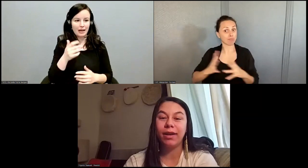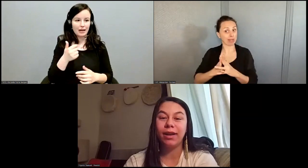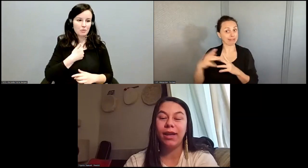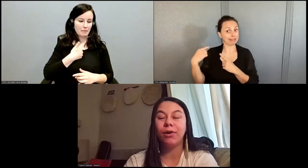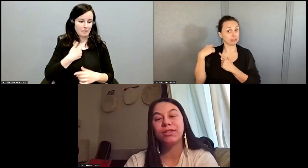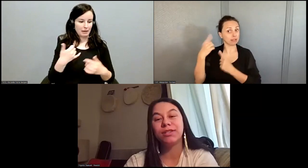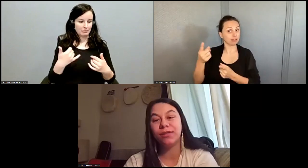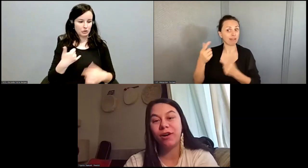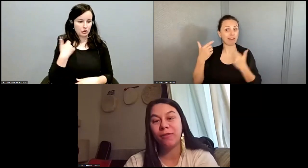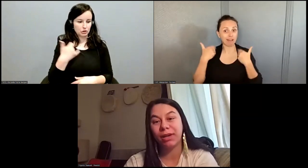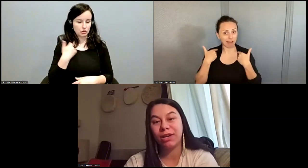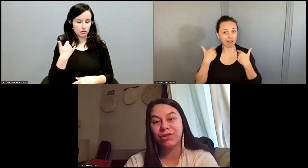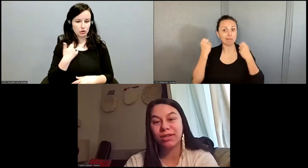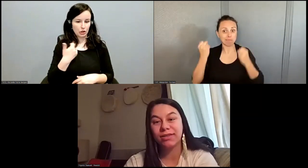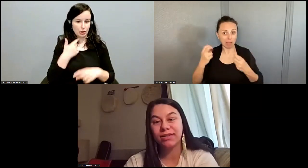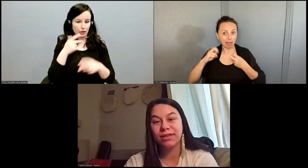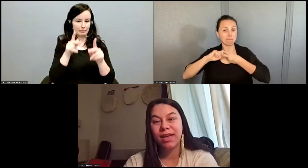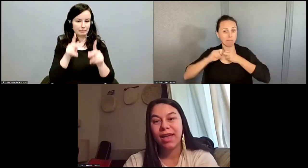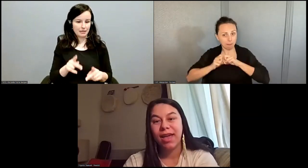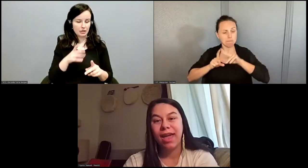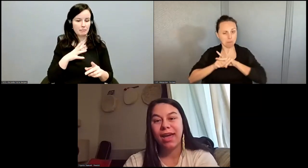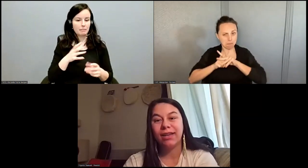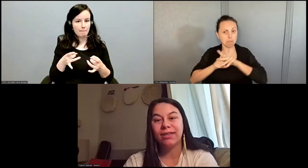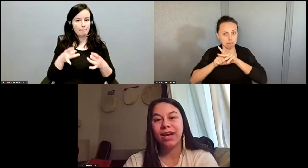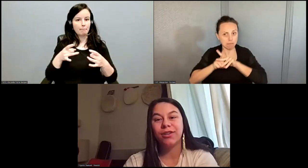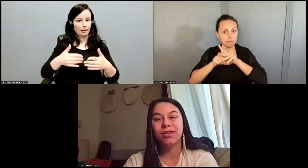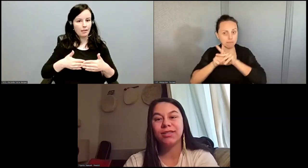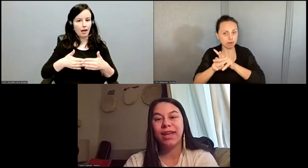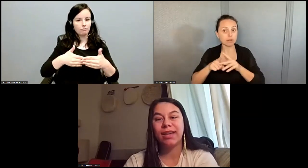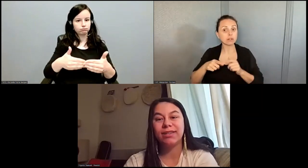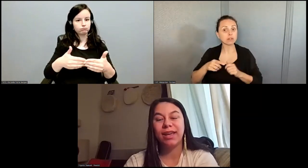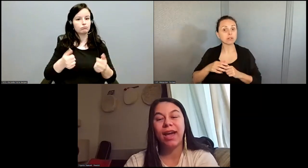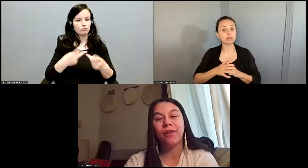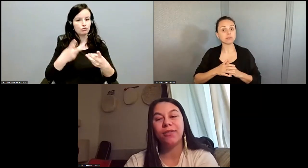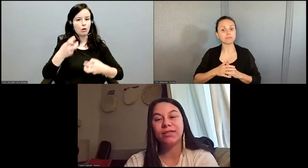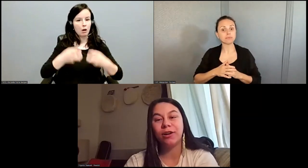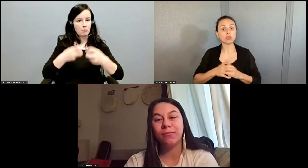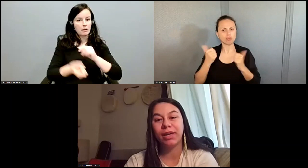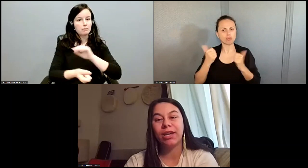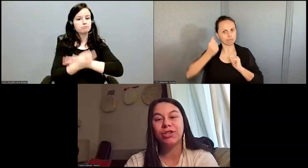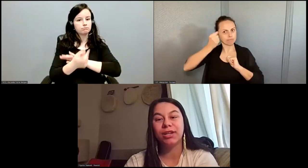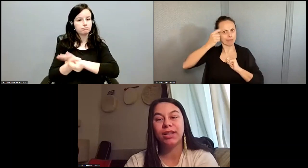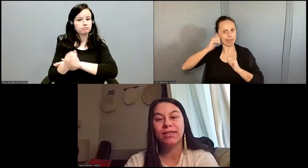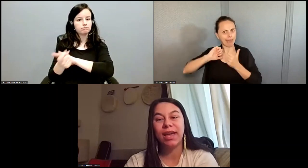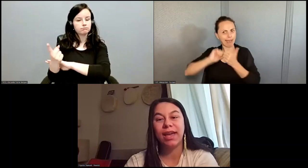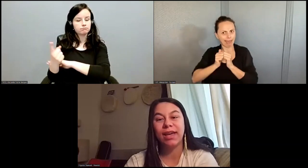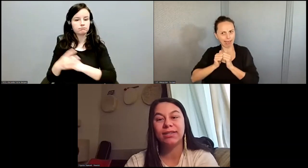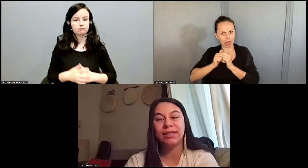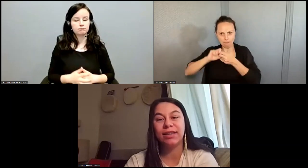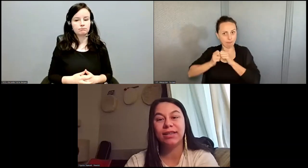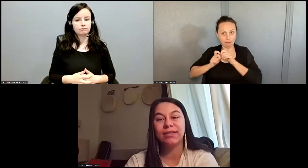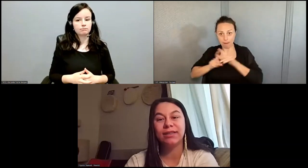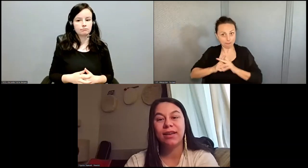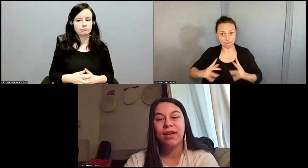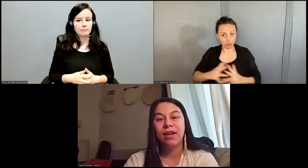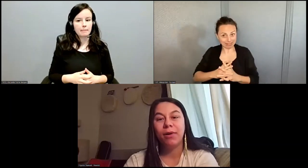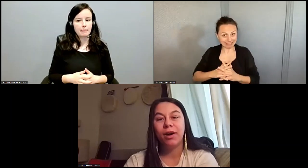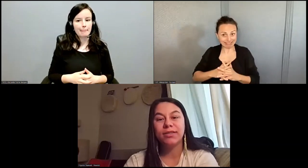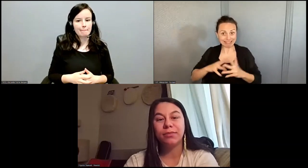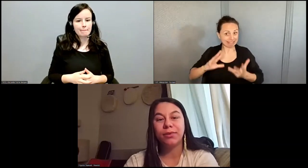have been a multitude of complications. And understanding how these complications and